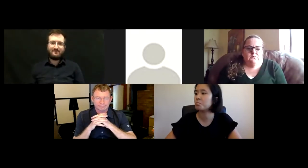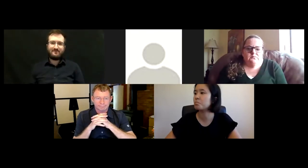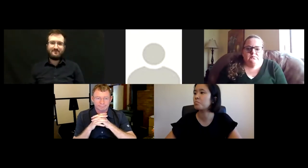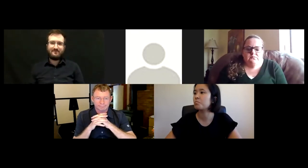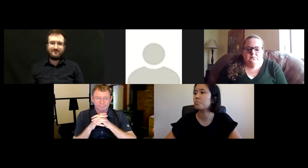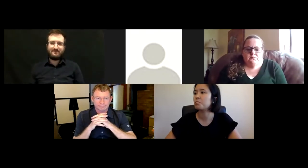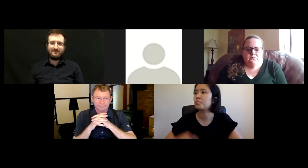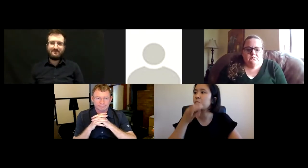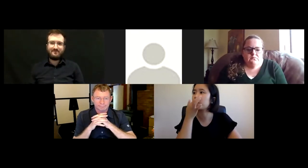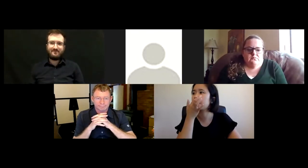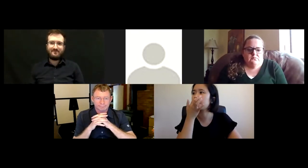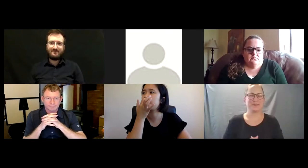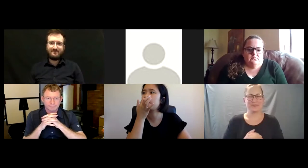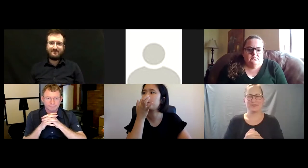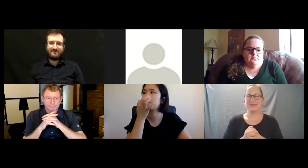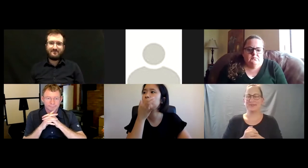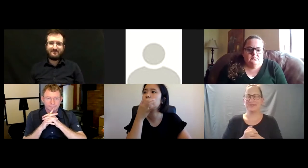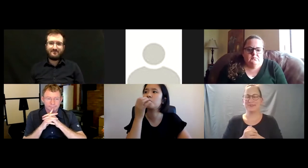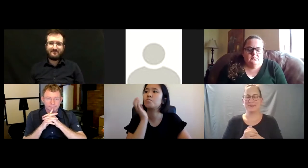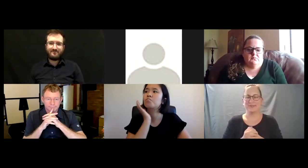Just waiting for a changeover of interpreters.